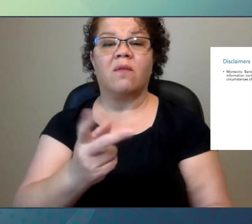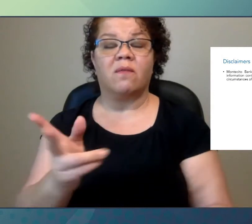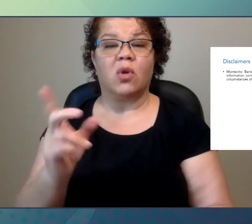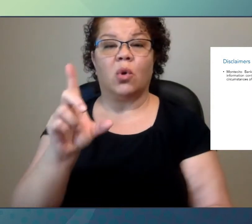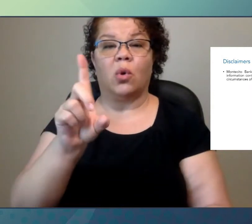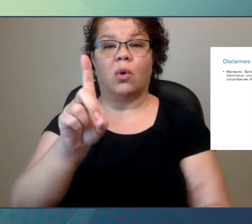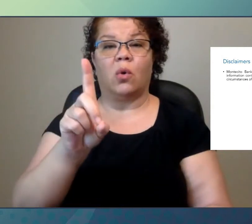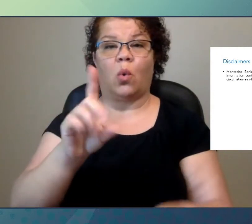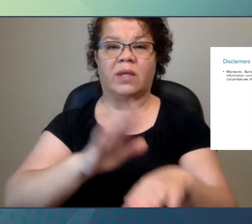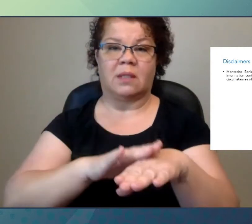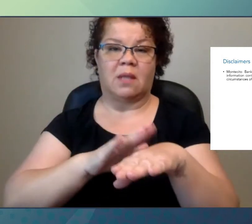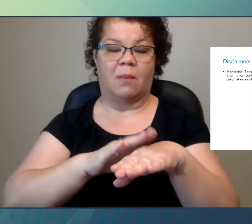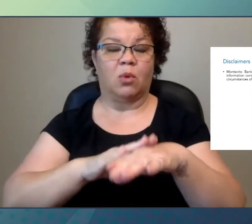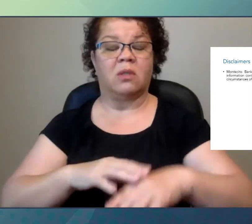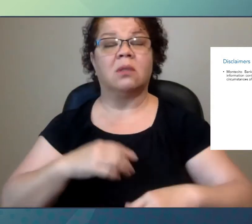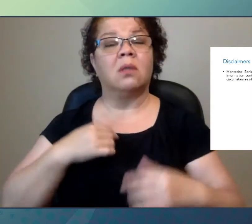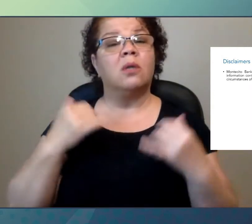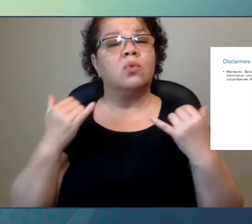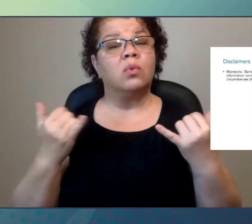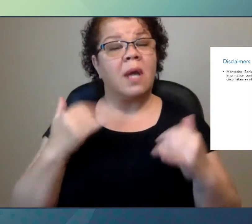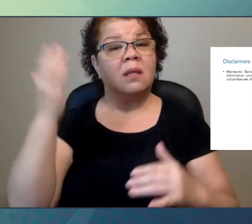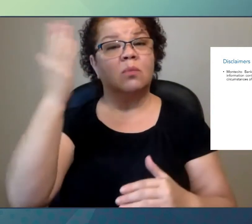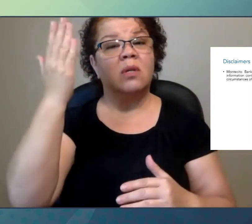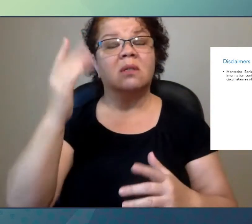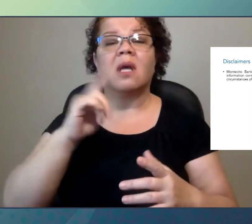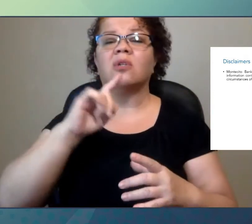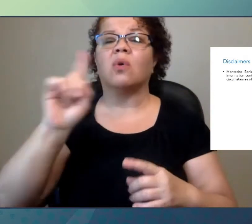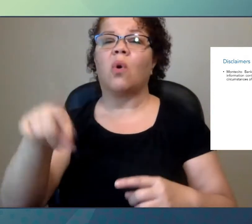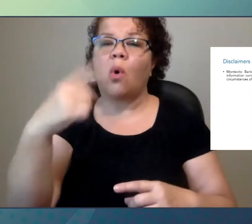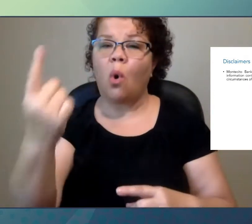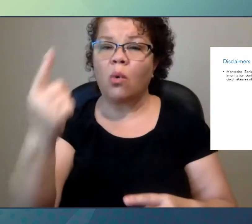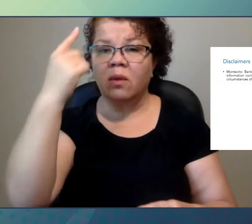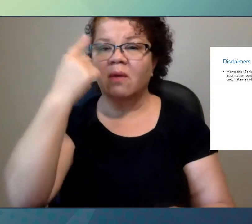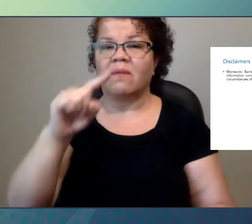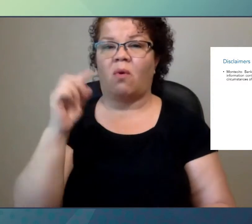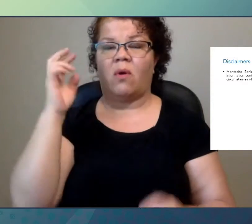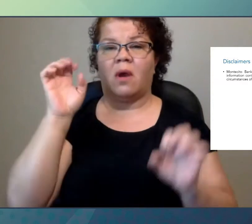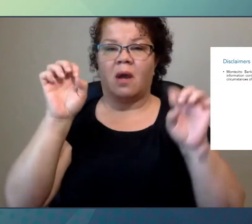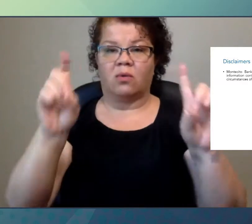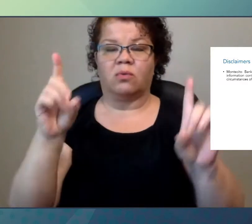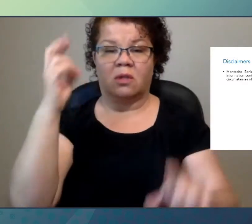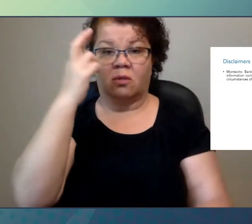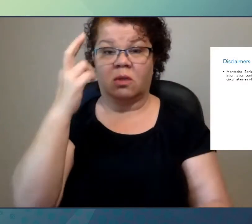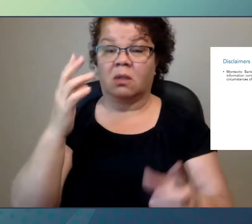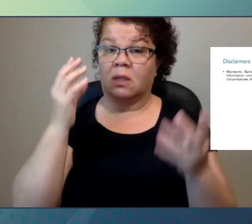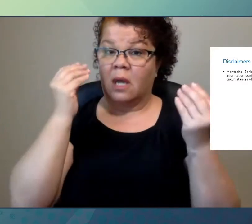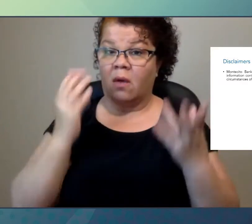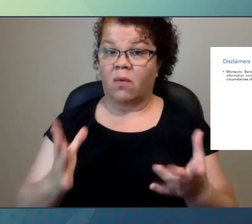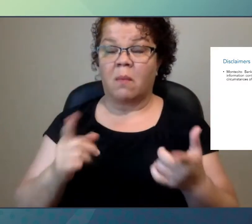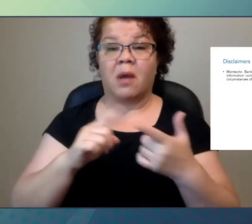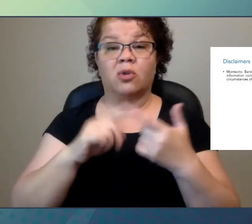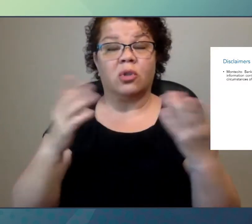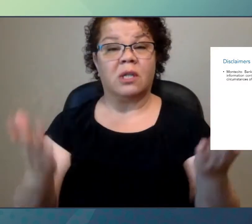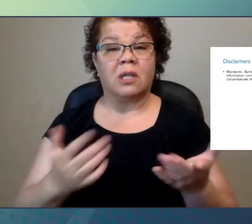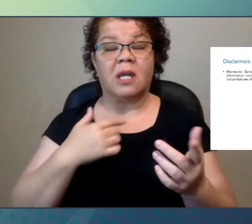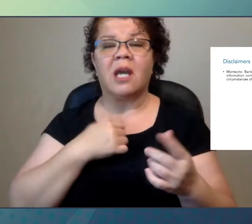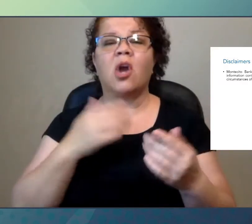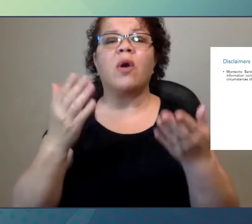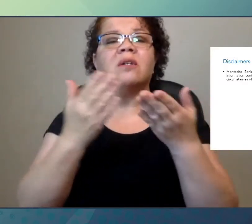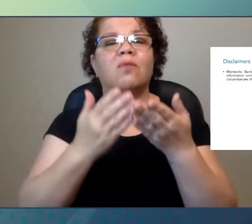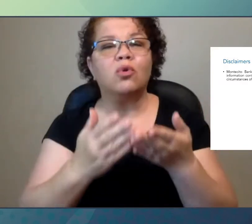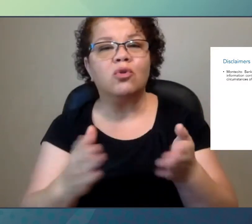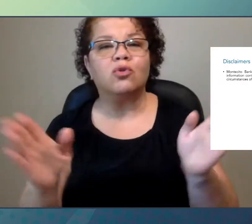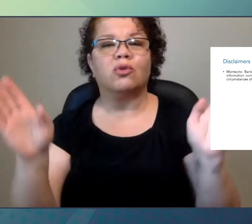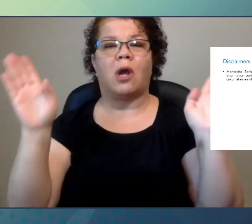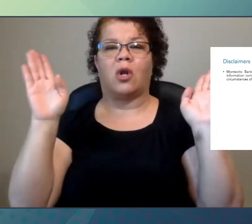The presentation today is presented only for educational purposes. The information contained herein is for general nature and